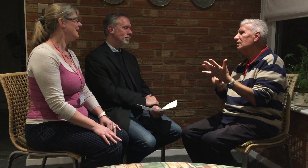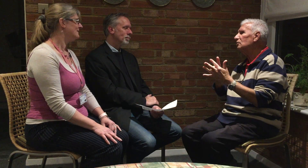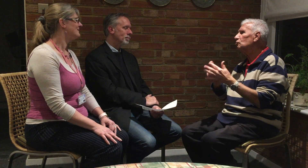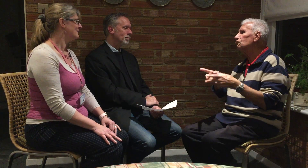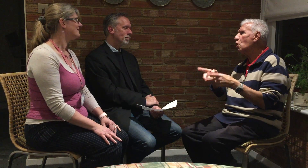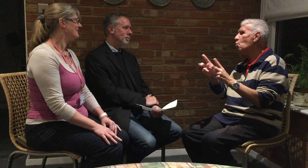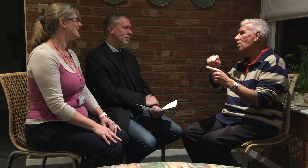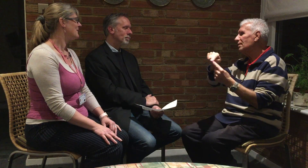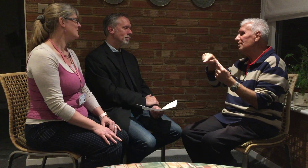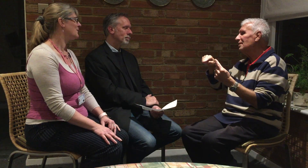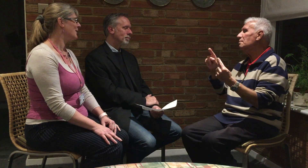in Savile Row,